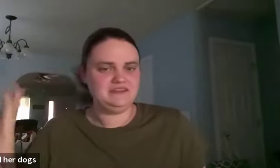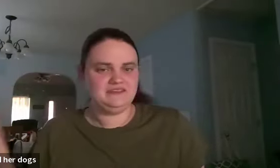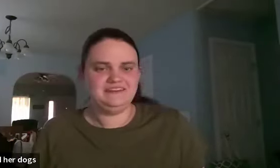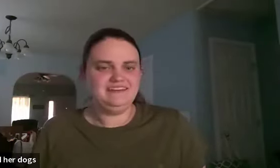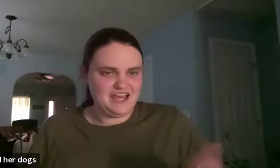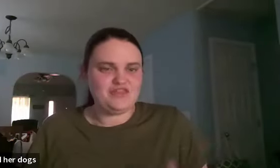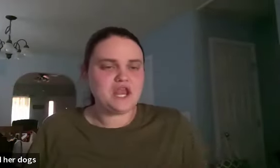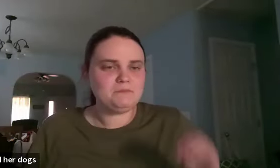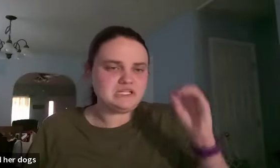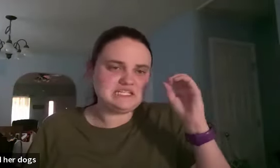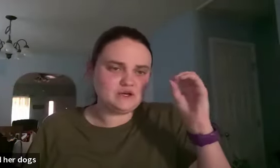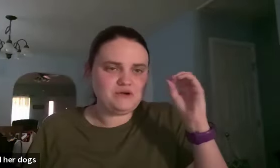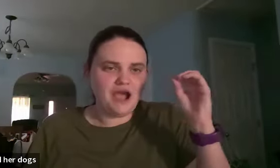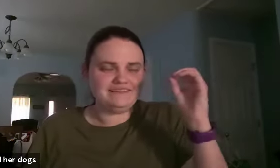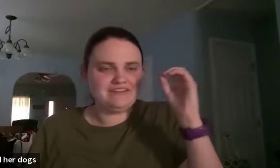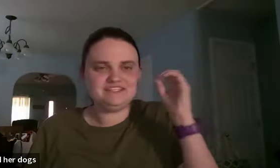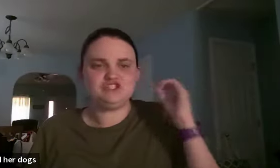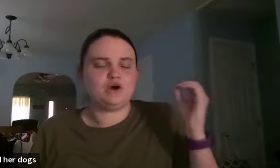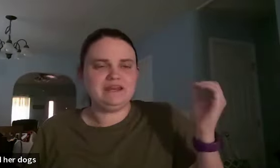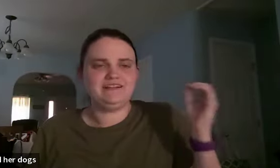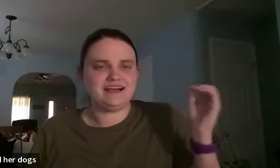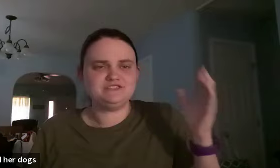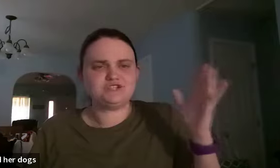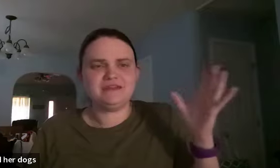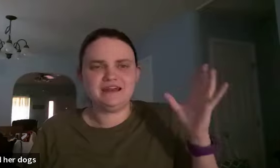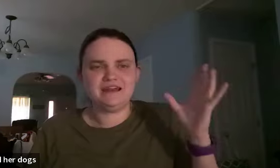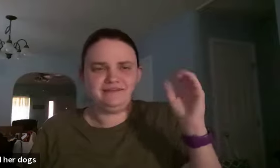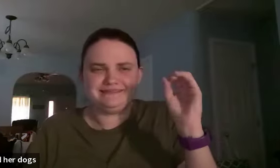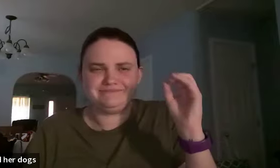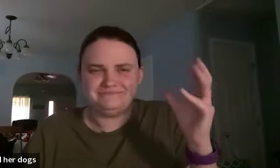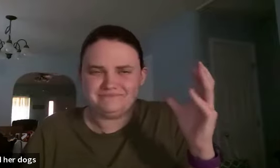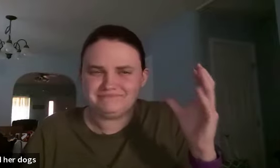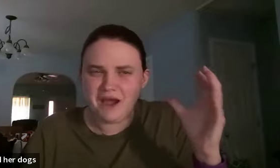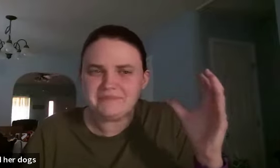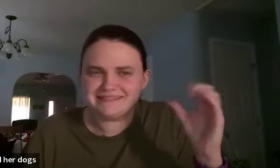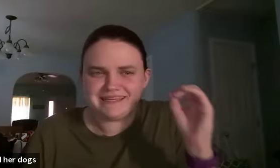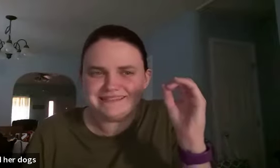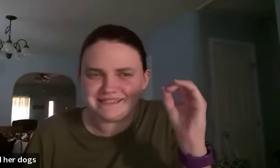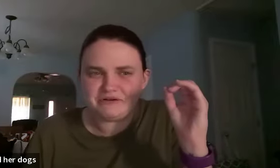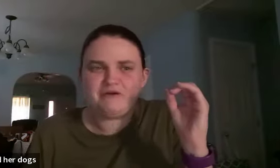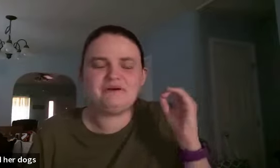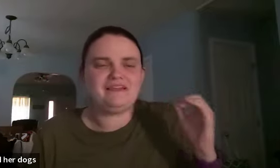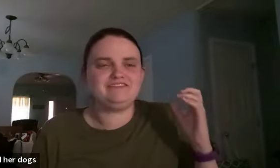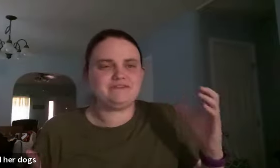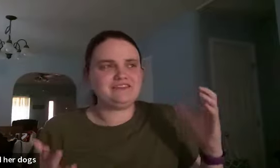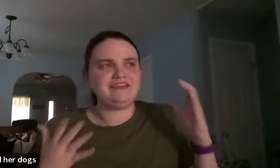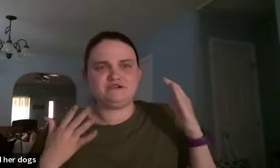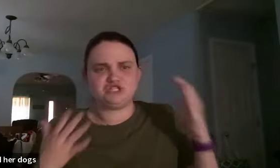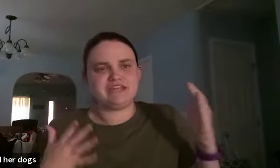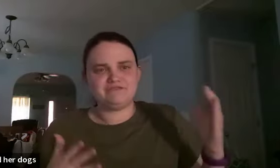parents? the number zero got left in so many classes, which I mean, it's common sense, zero, but like the fact that like it was just never